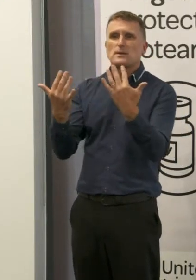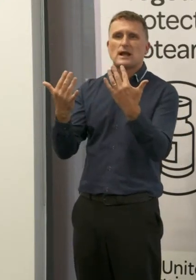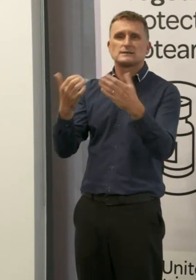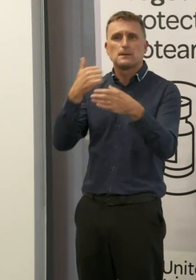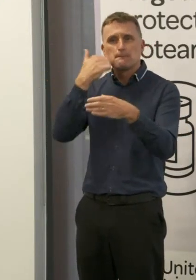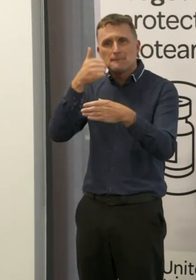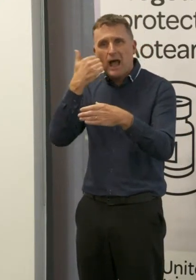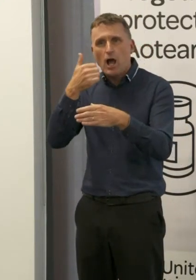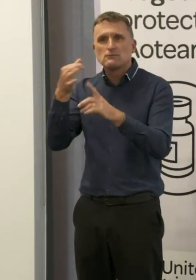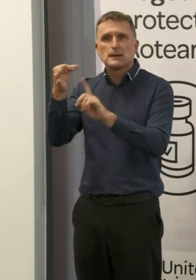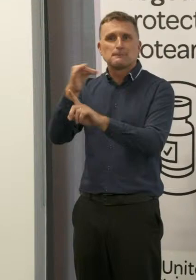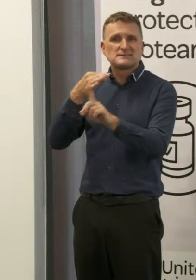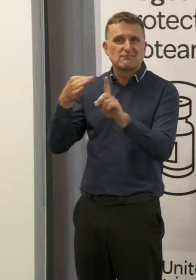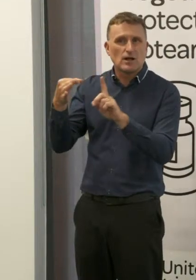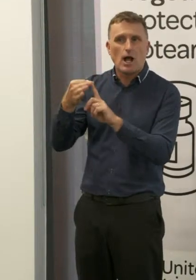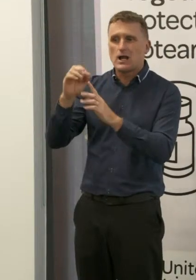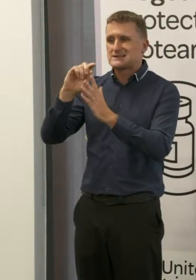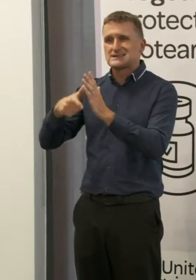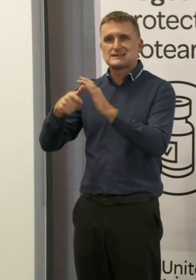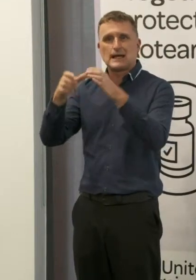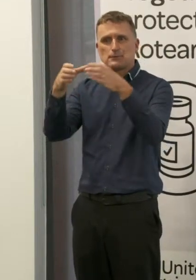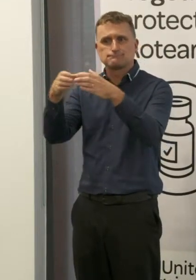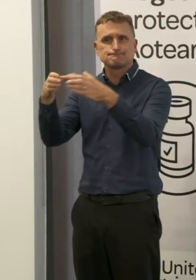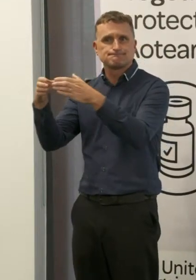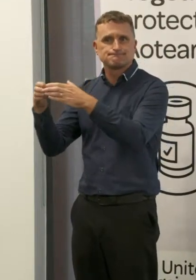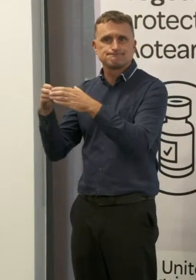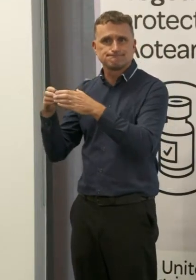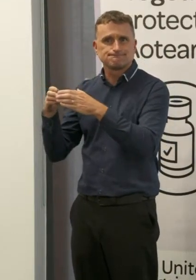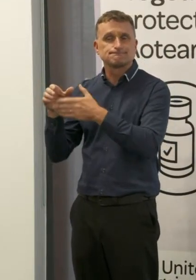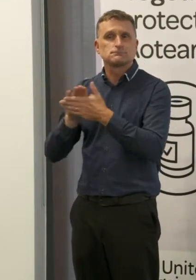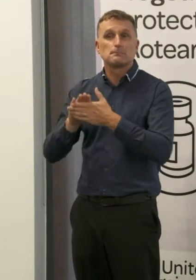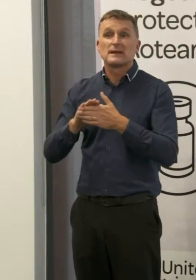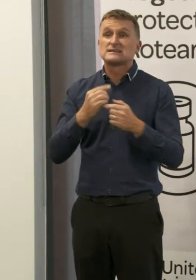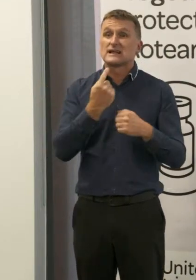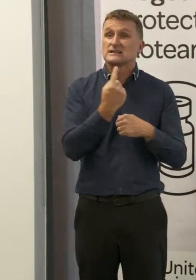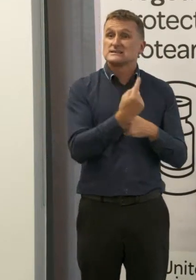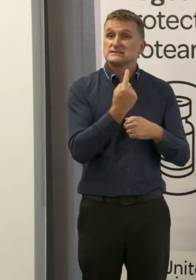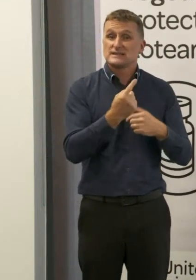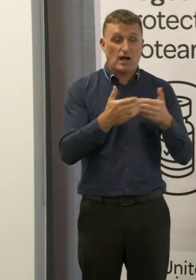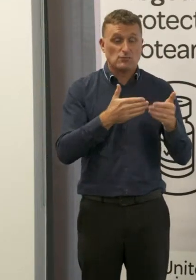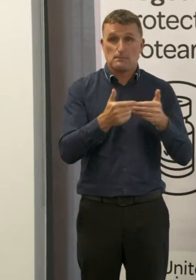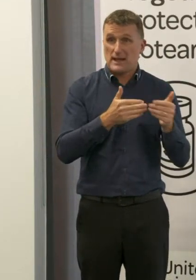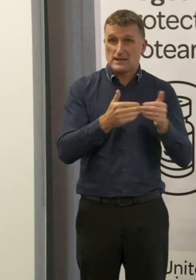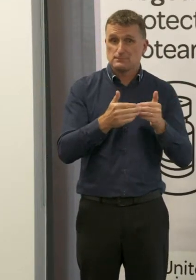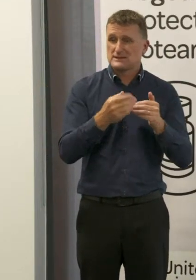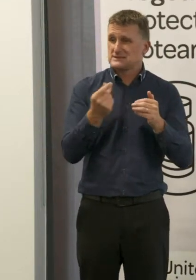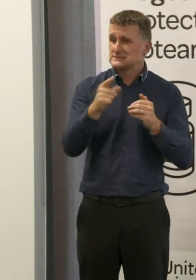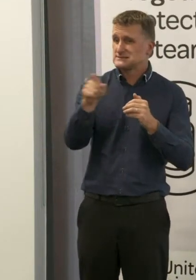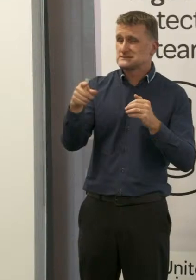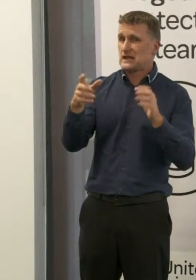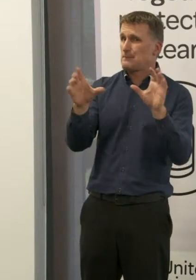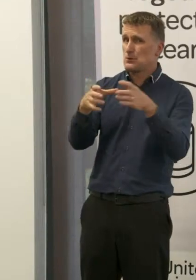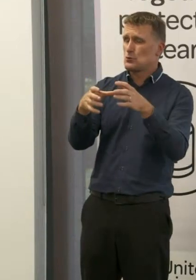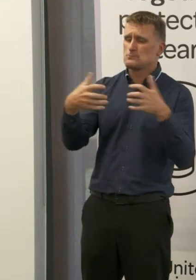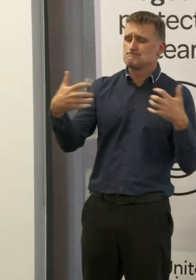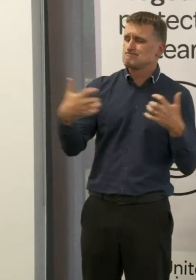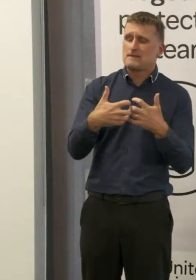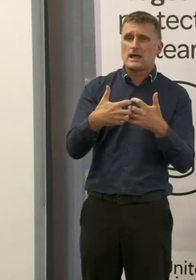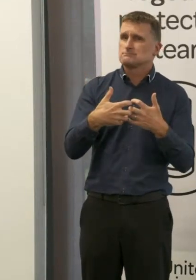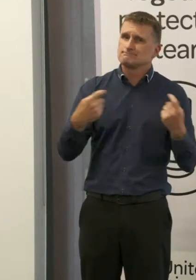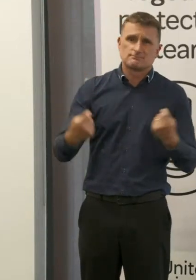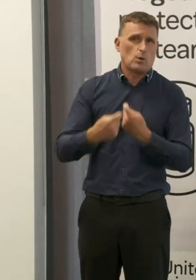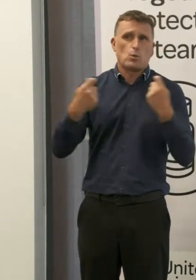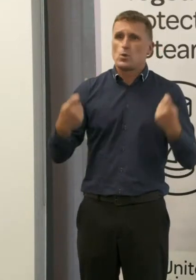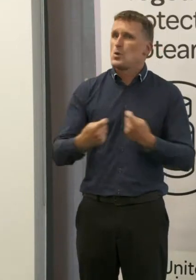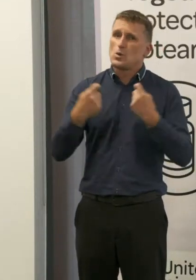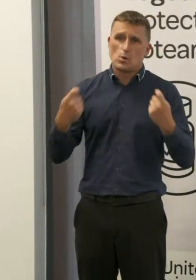people living with disabilities, is this self-management pathway won't work for all of those groups, and that's okay, because